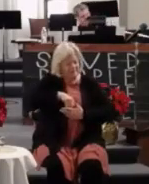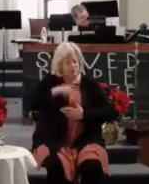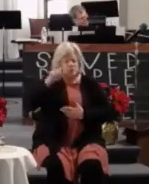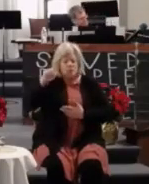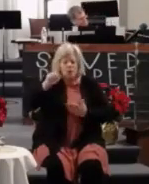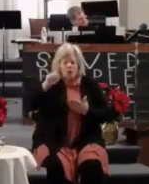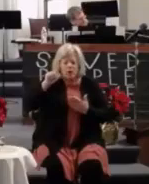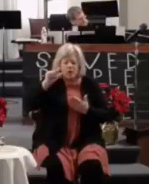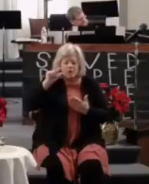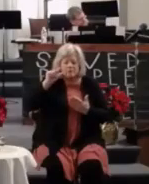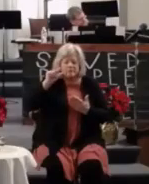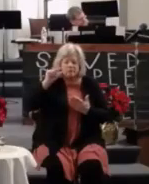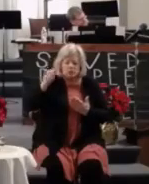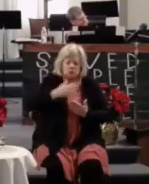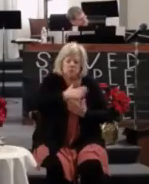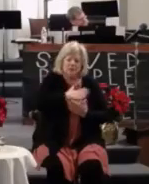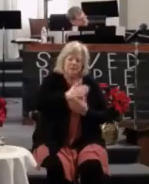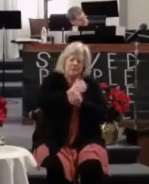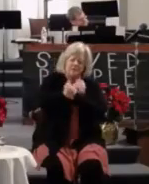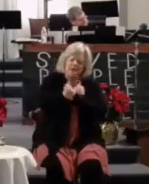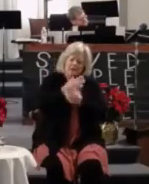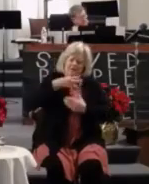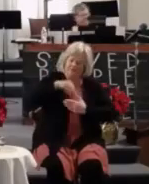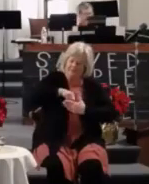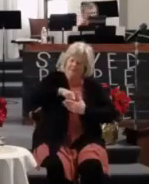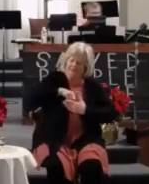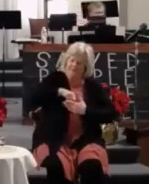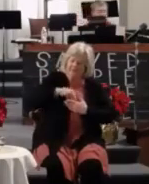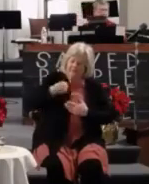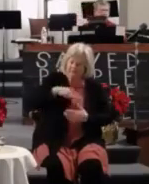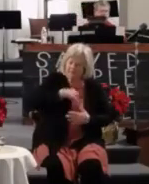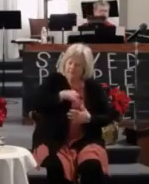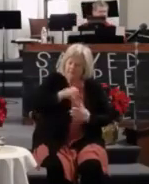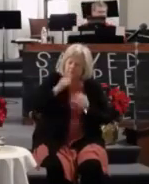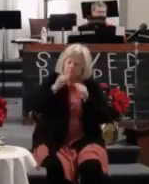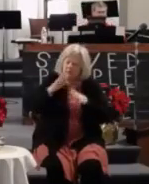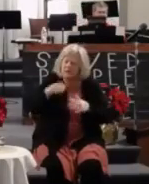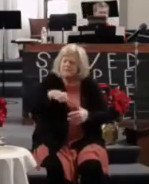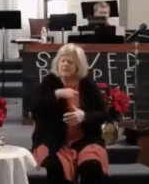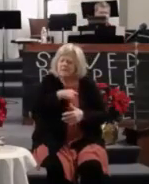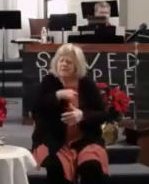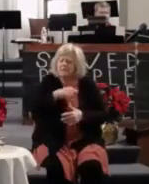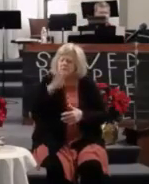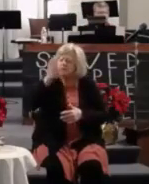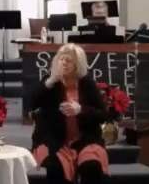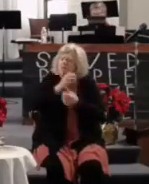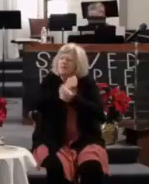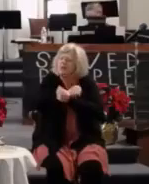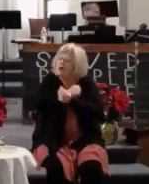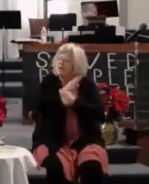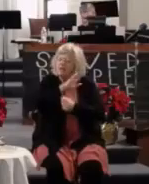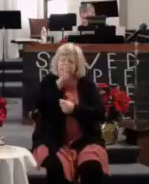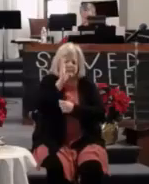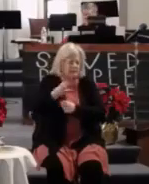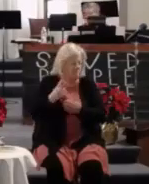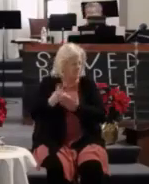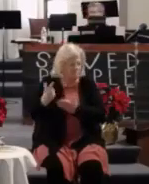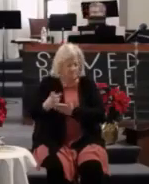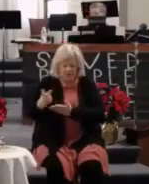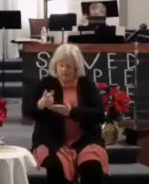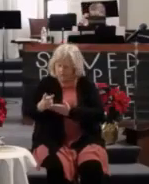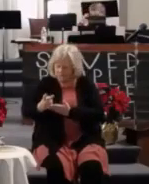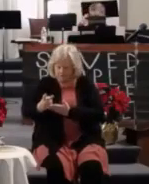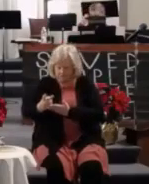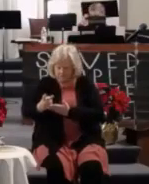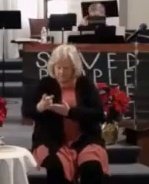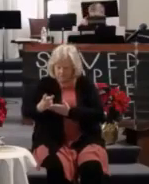be with us each day. Bless us, O Lord, with your unfailing love, and cause the work